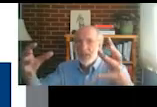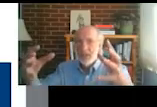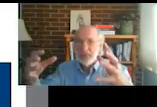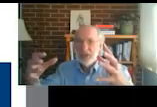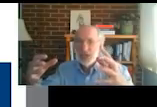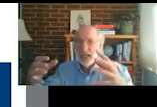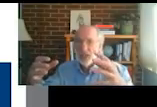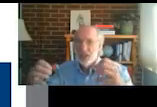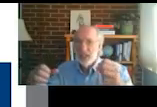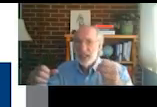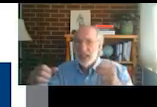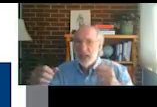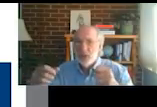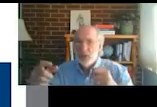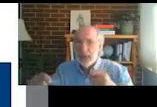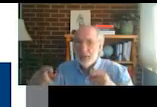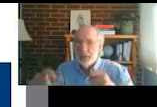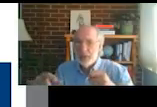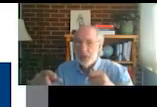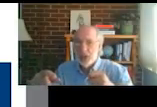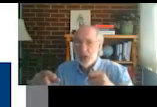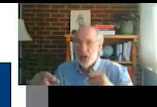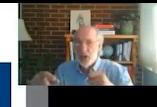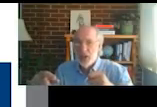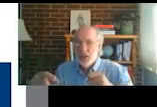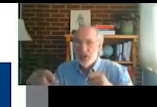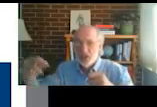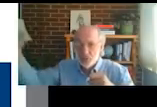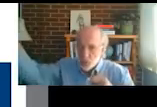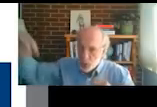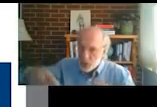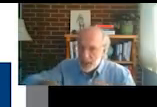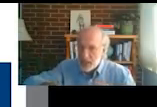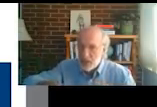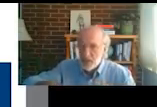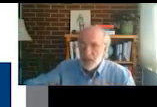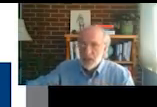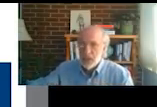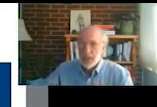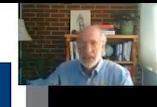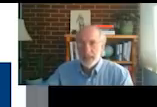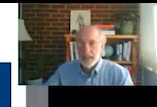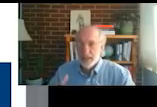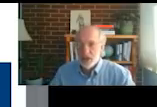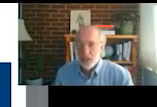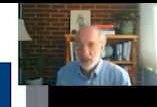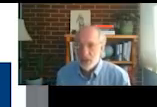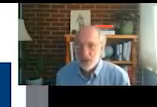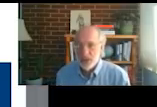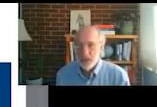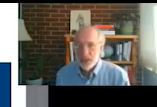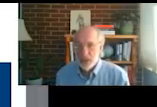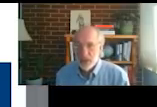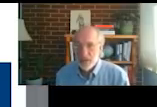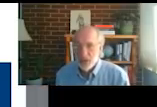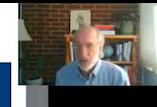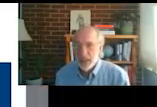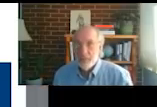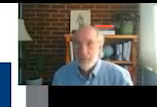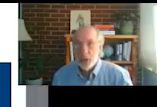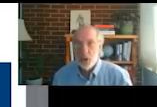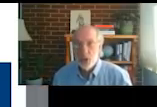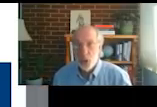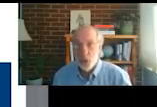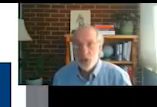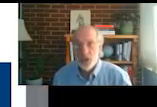You might give the child the ramp for the cars to roll down, and the child might really love doing